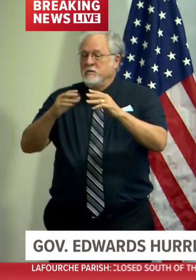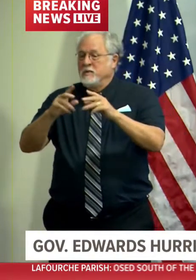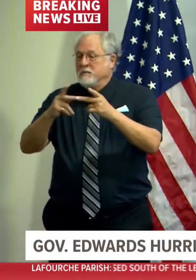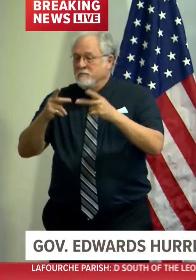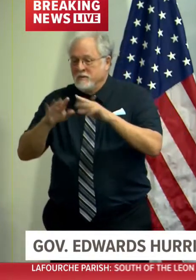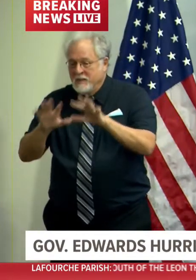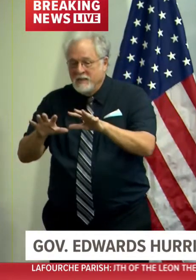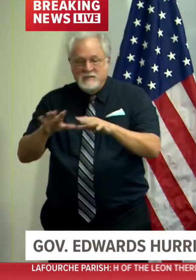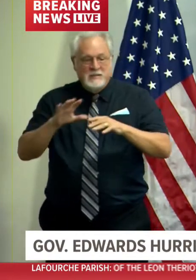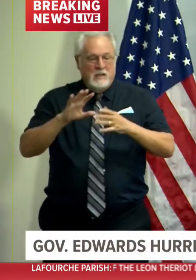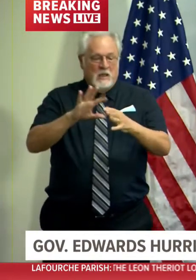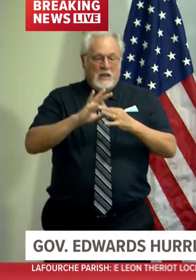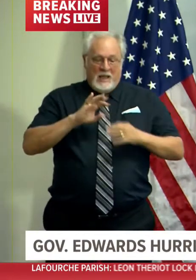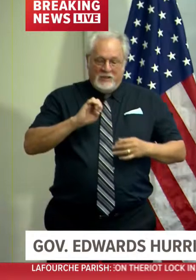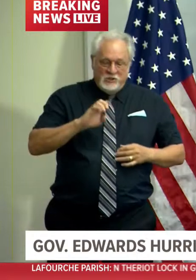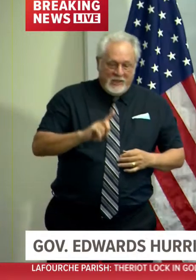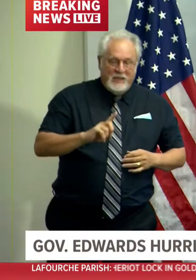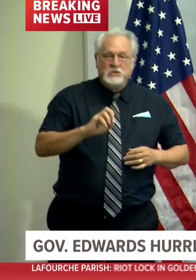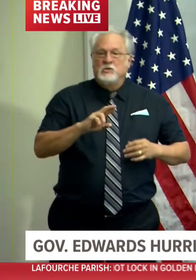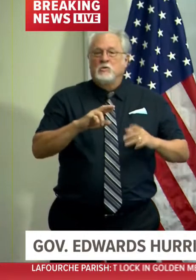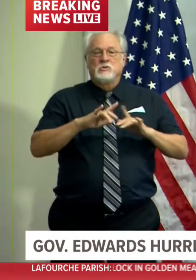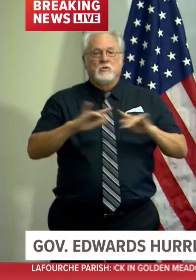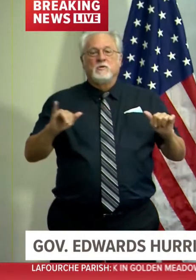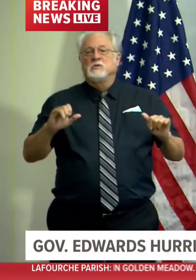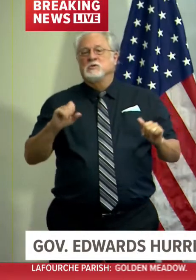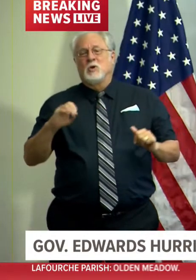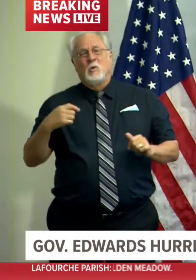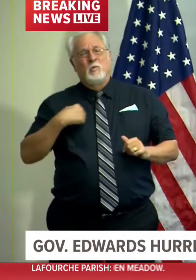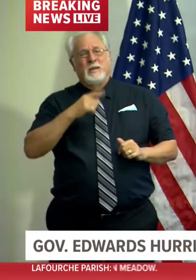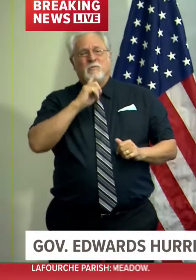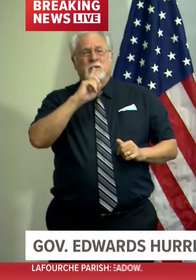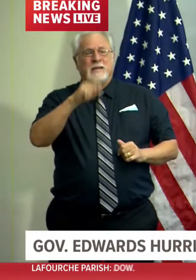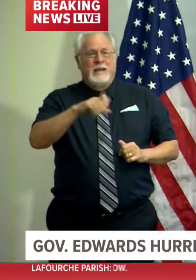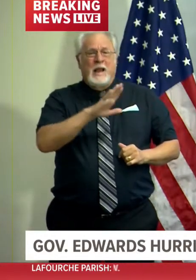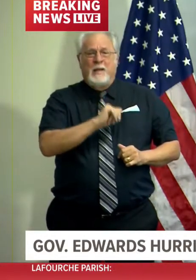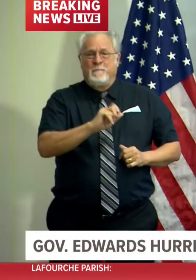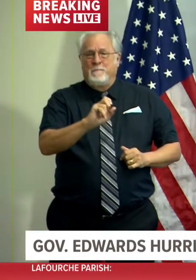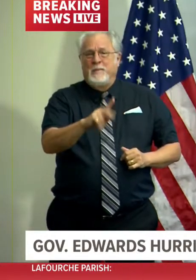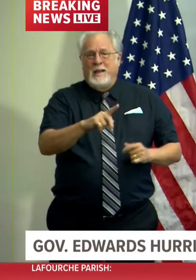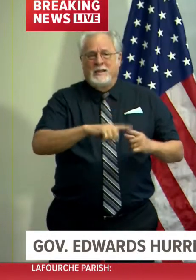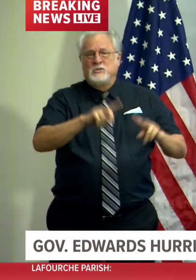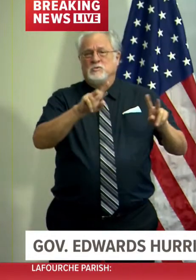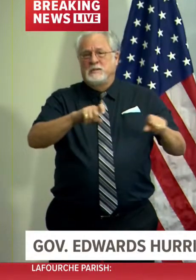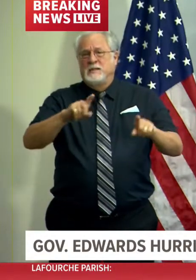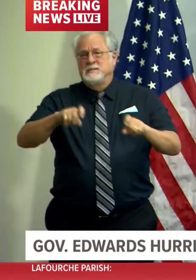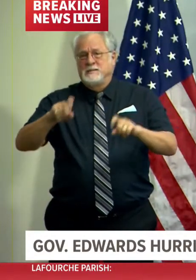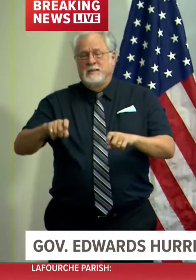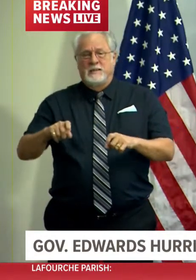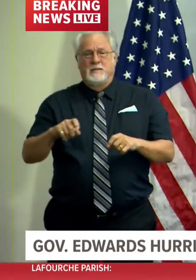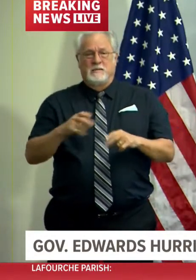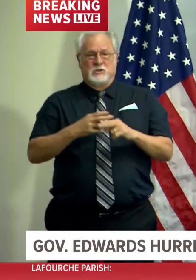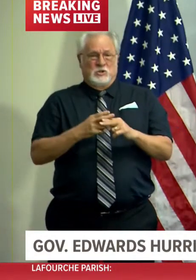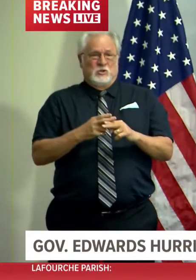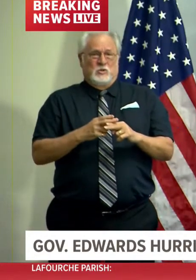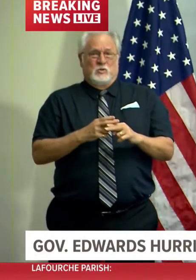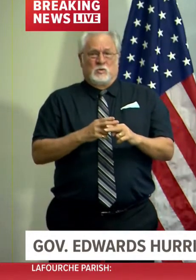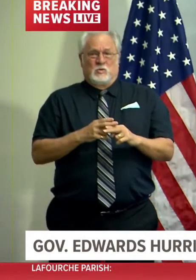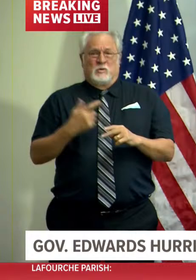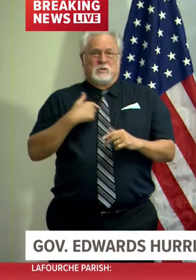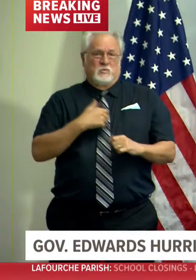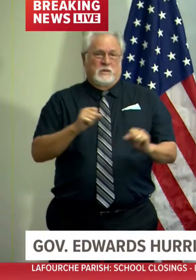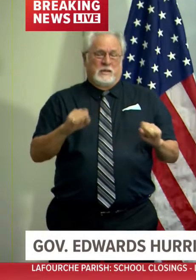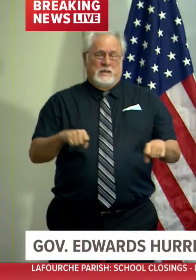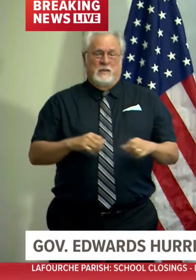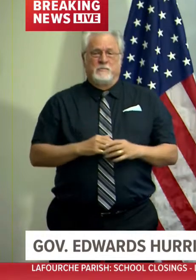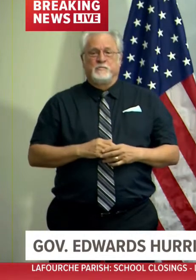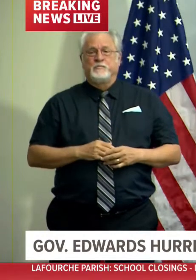to education or so forth. And so we really need to get back to our testing just as soon as we